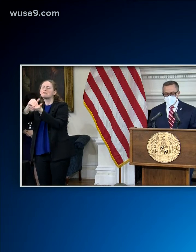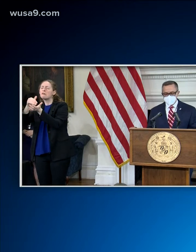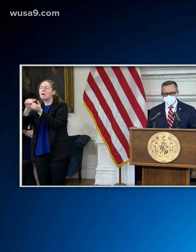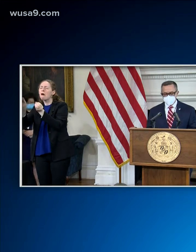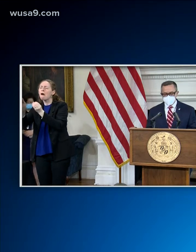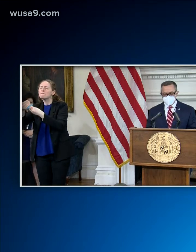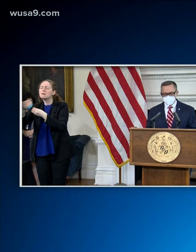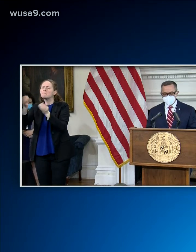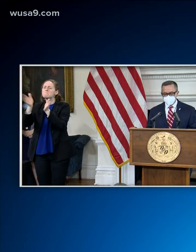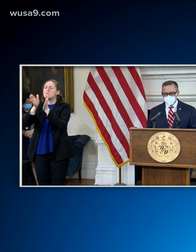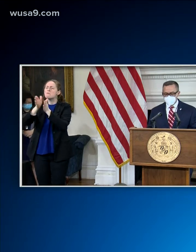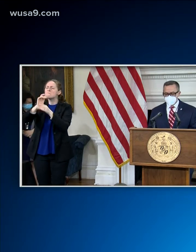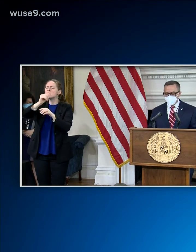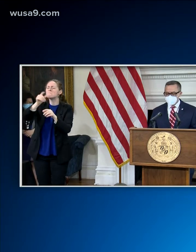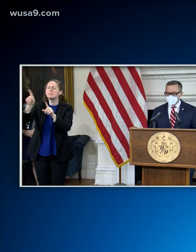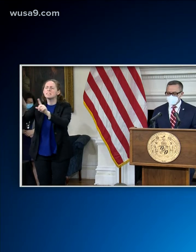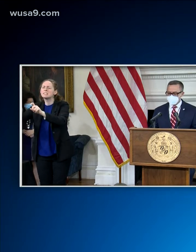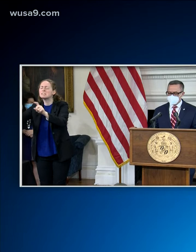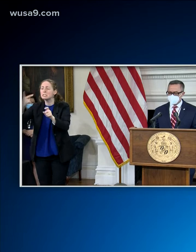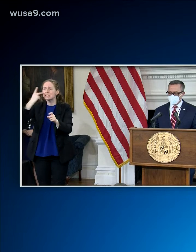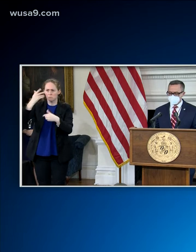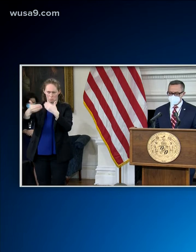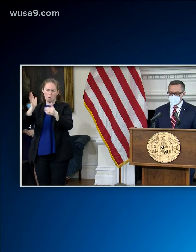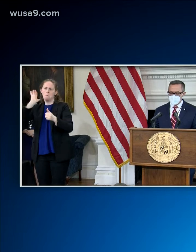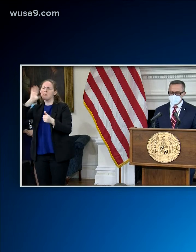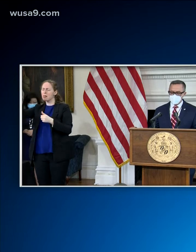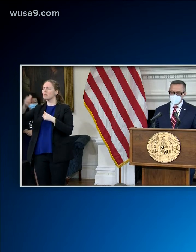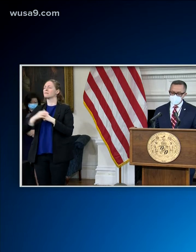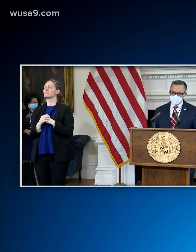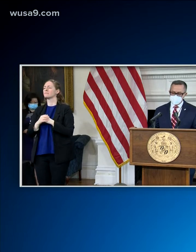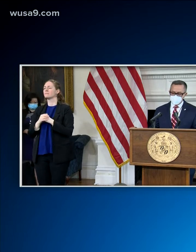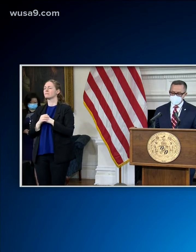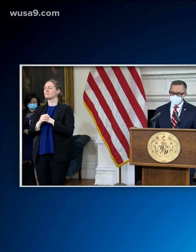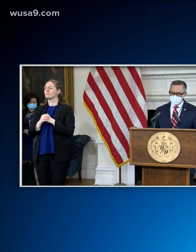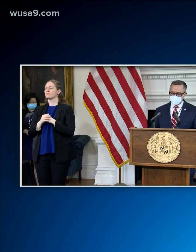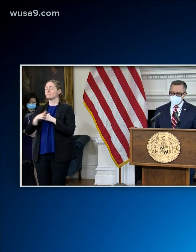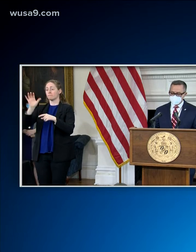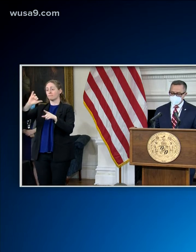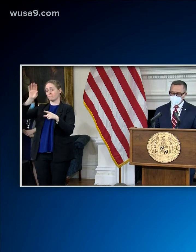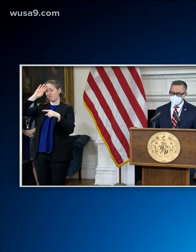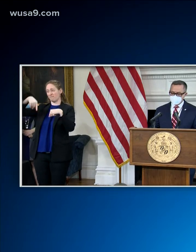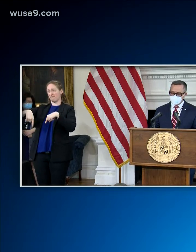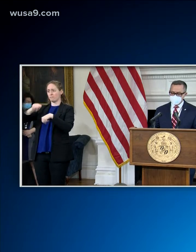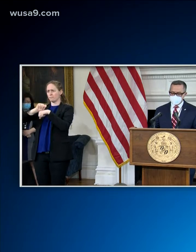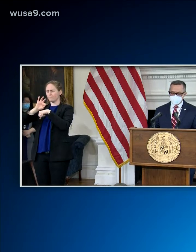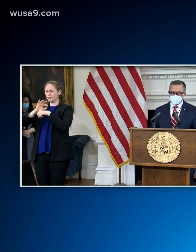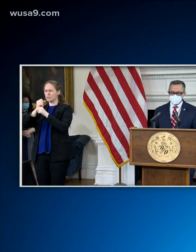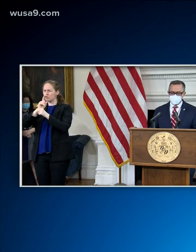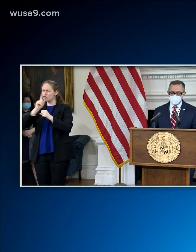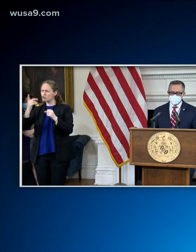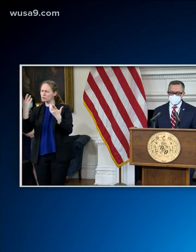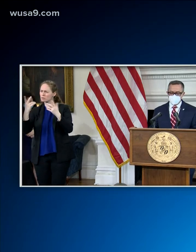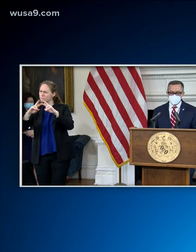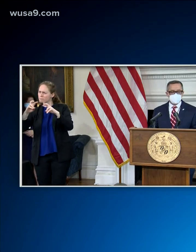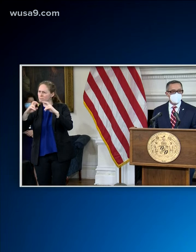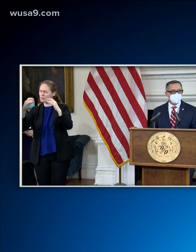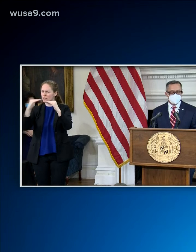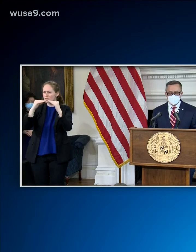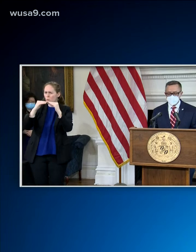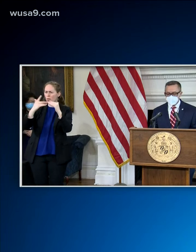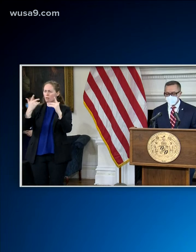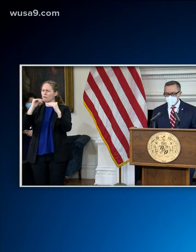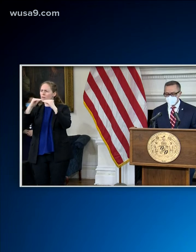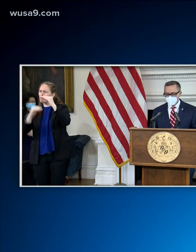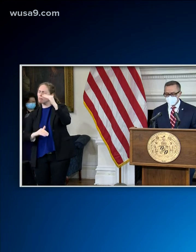Additionally, continued emphasis on the work of the Equity Task Force to break down barriers and expand vaccine access to those who are